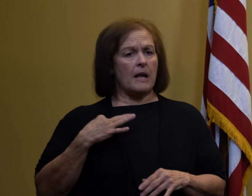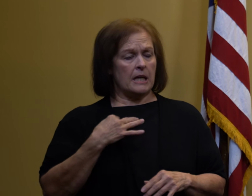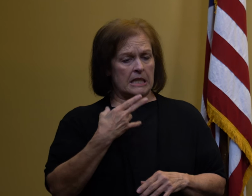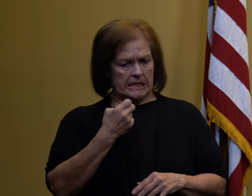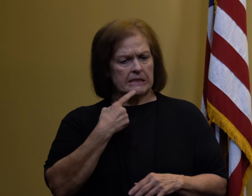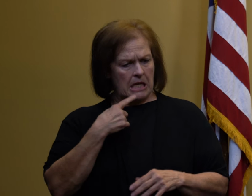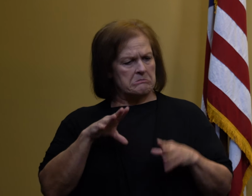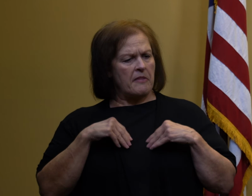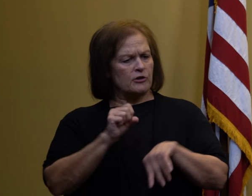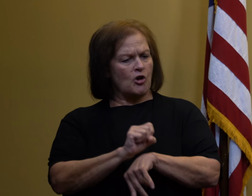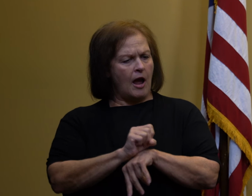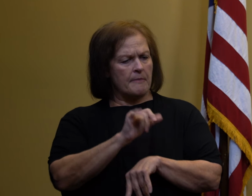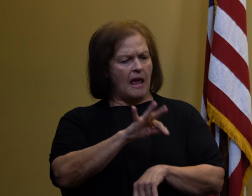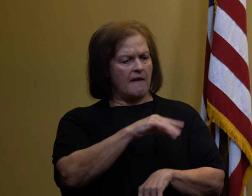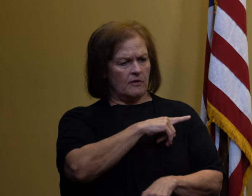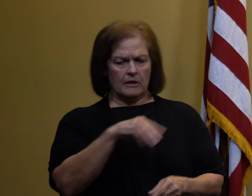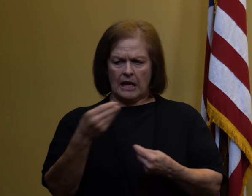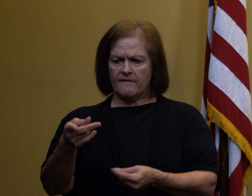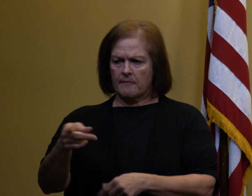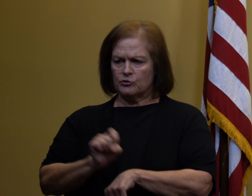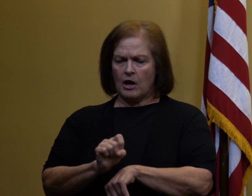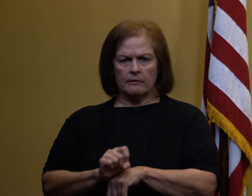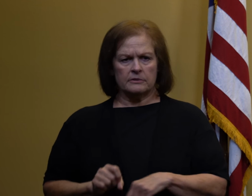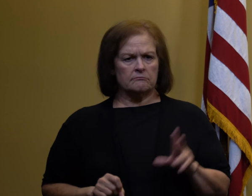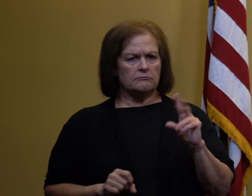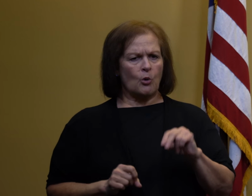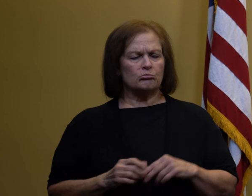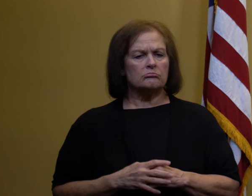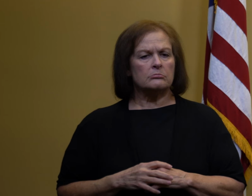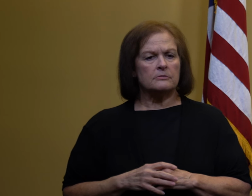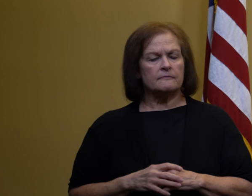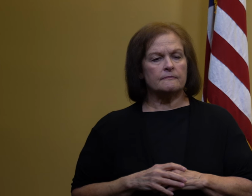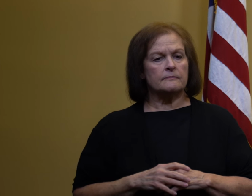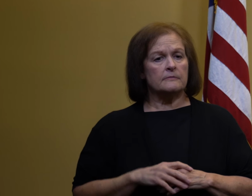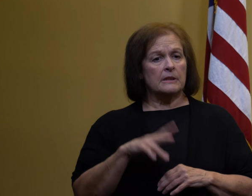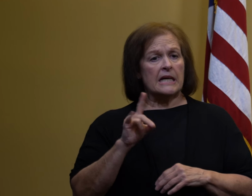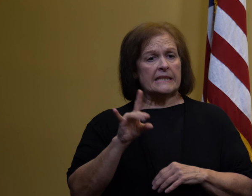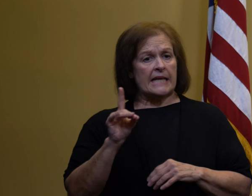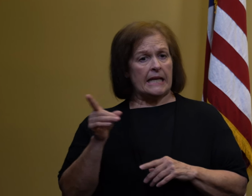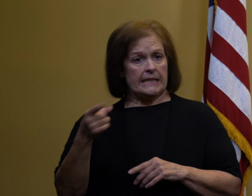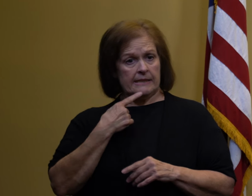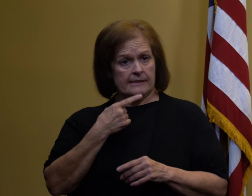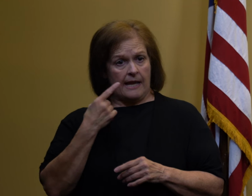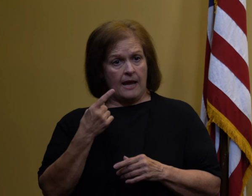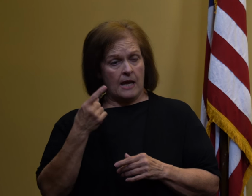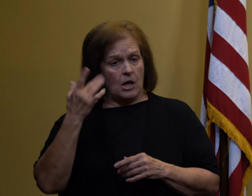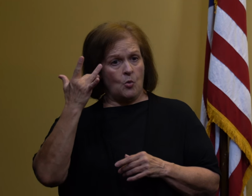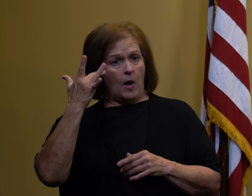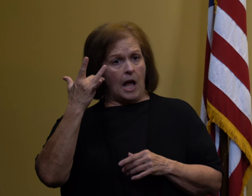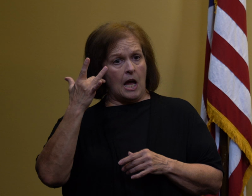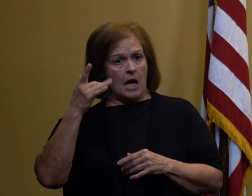the job if it offered to him? No. Okay. Did he indicate as to